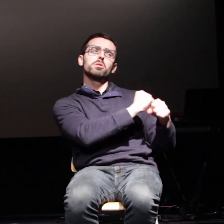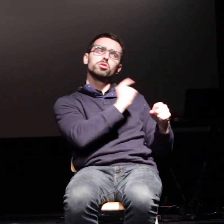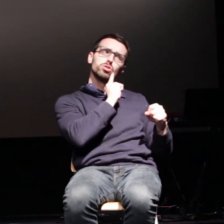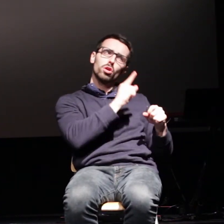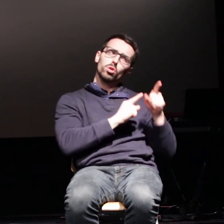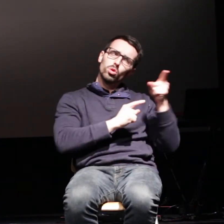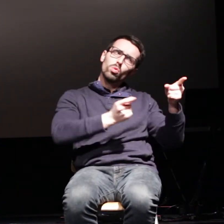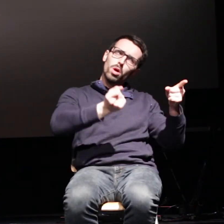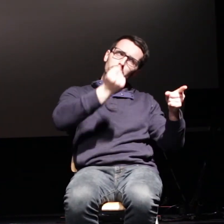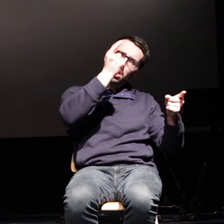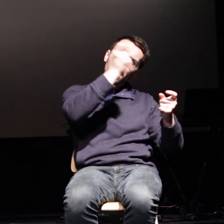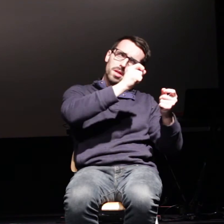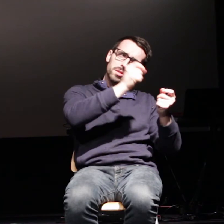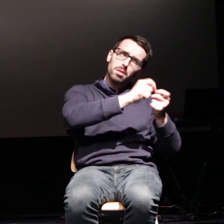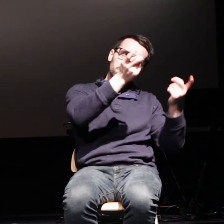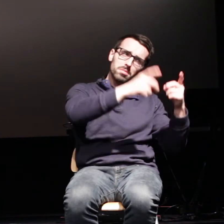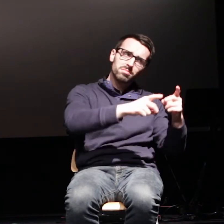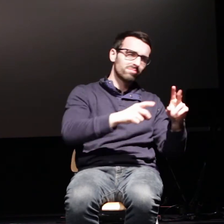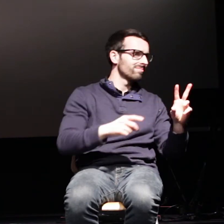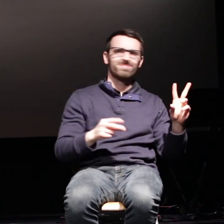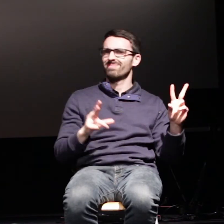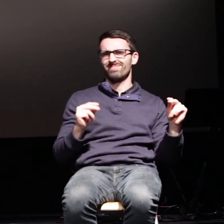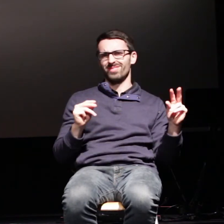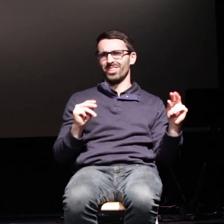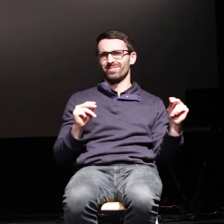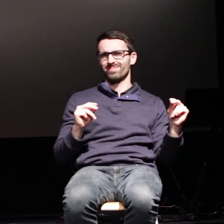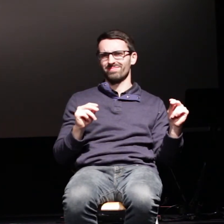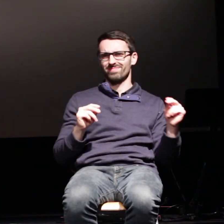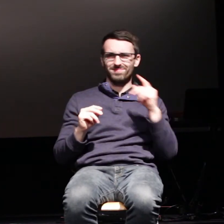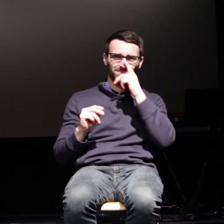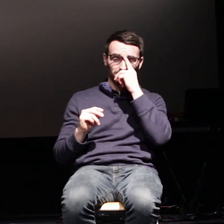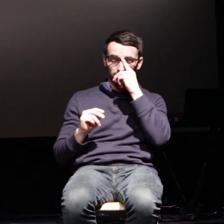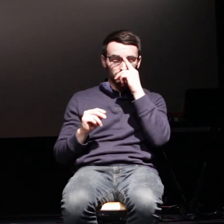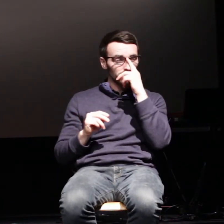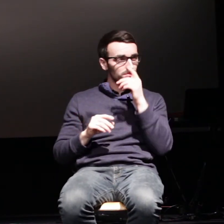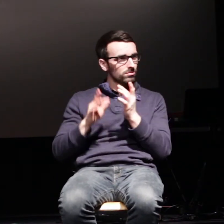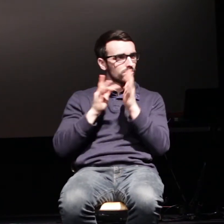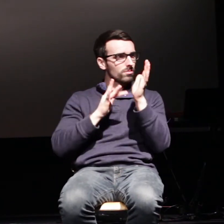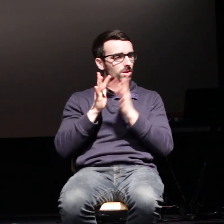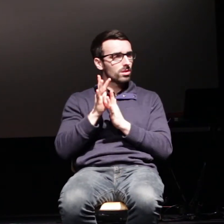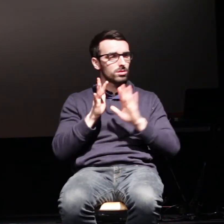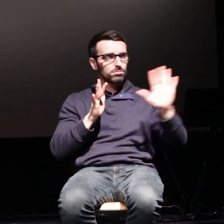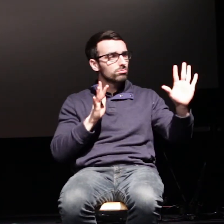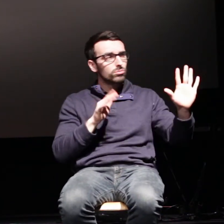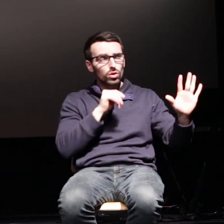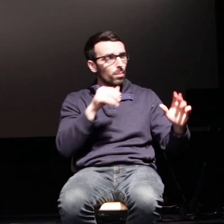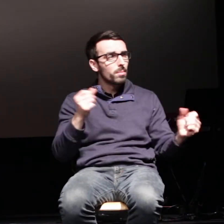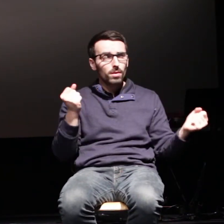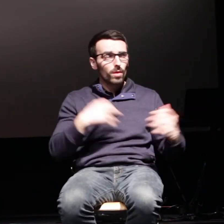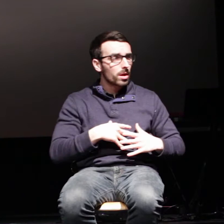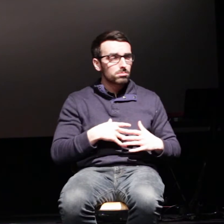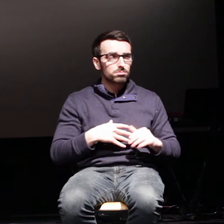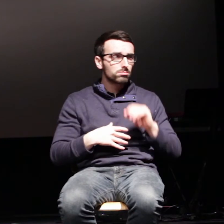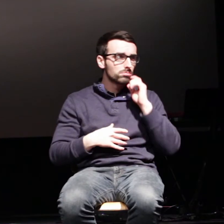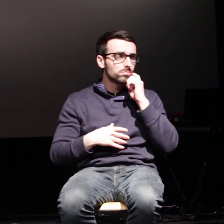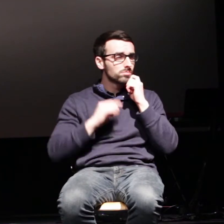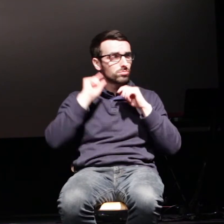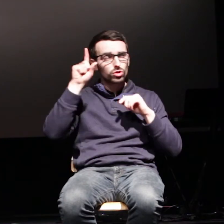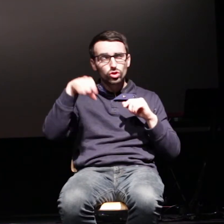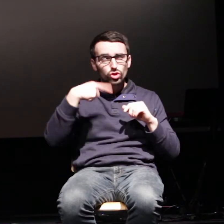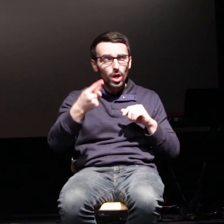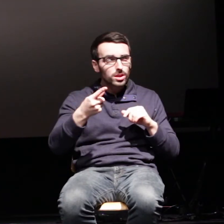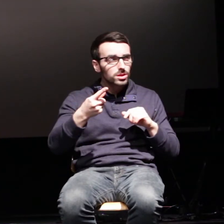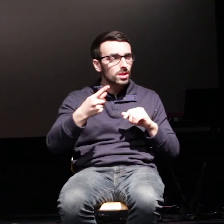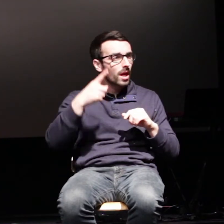what was about to happen. Jesus doesn't do any of that. It's like, you don't get to know. So just don't be afraid. Just have